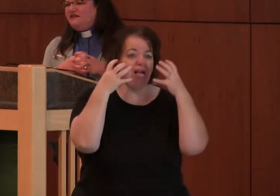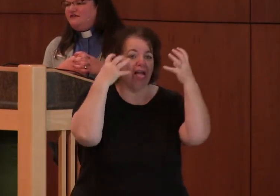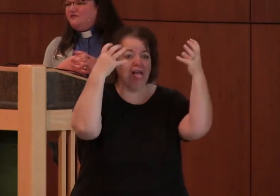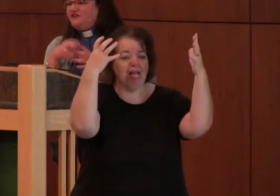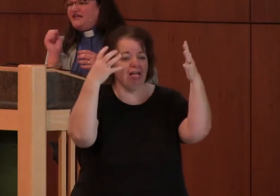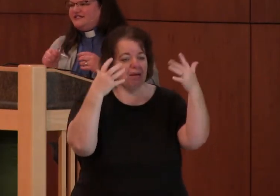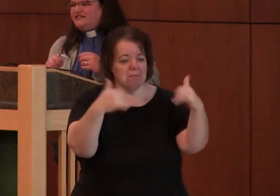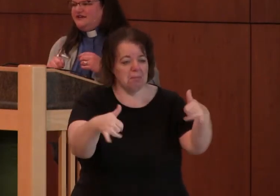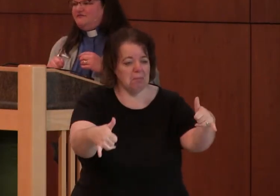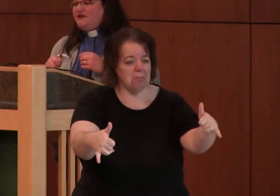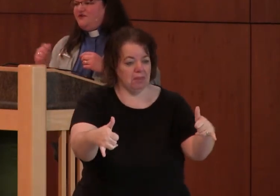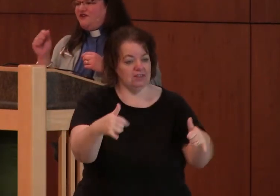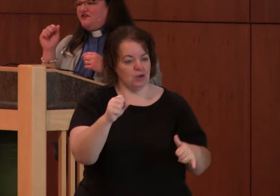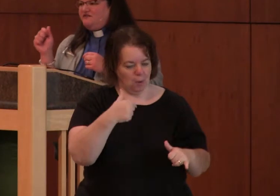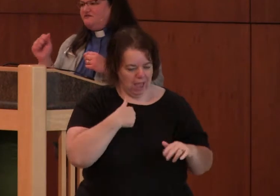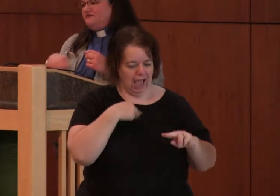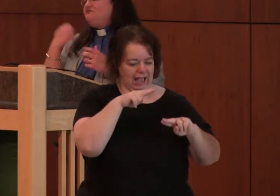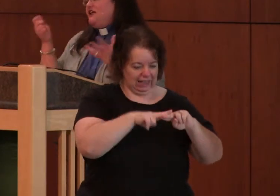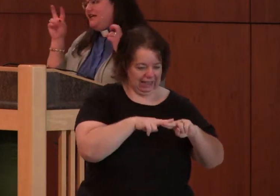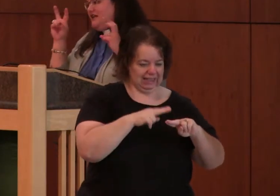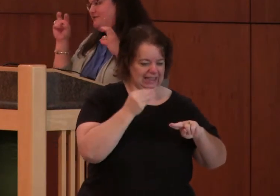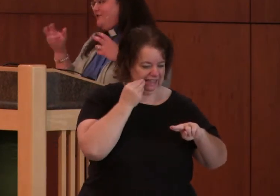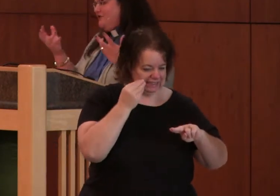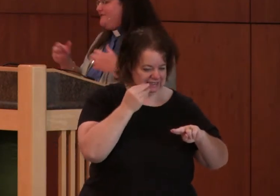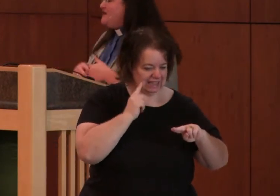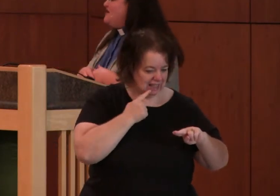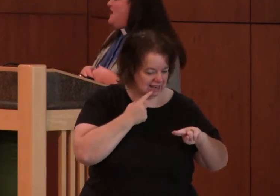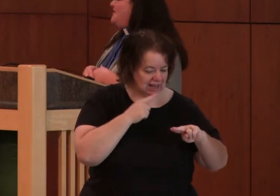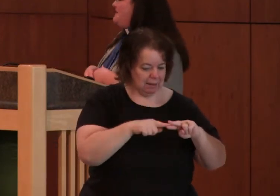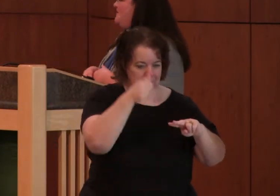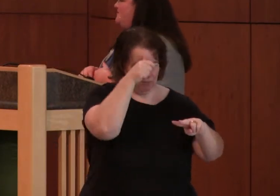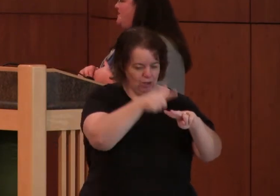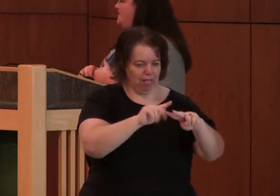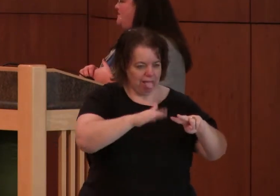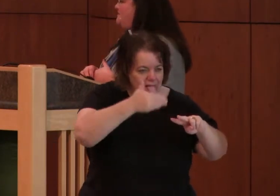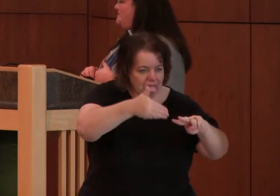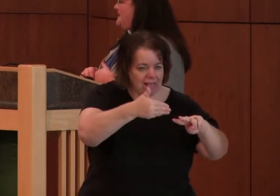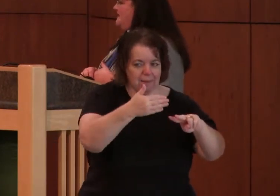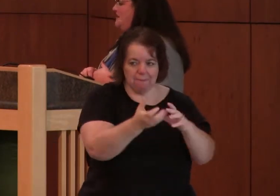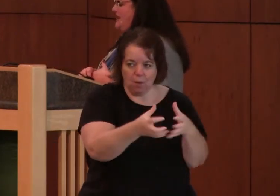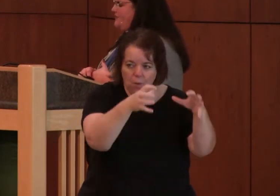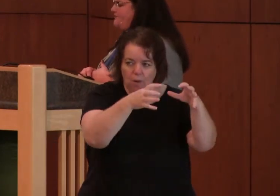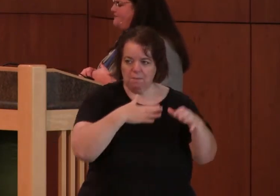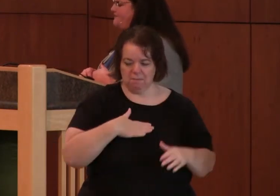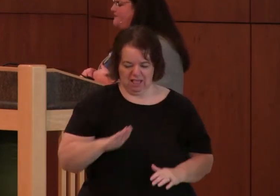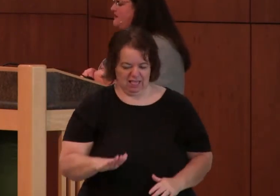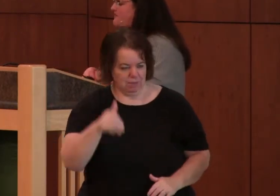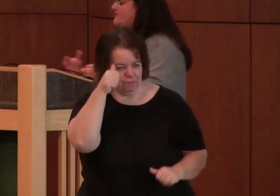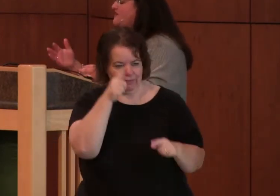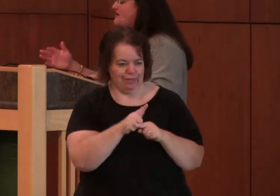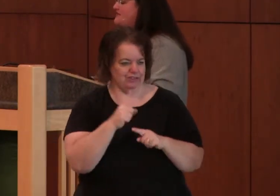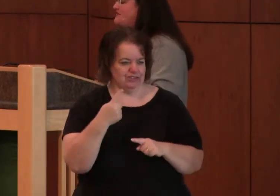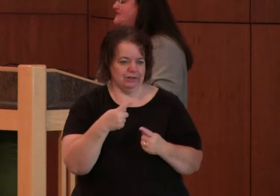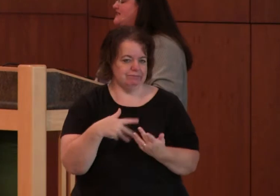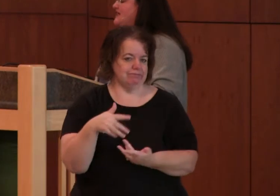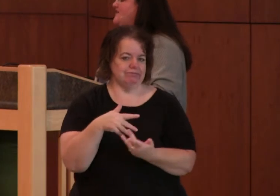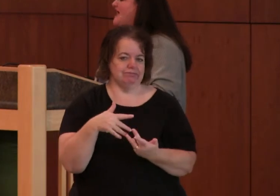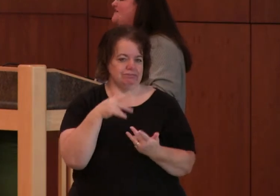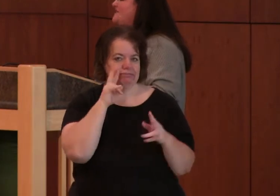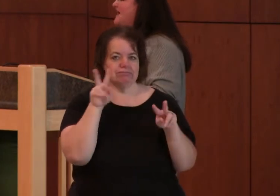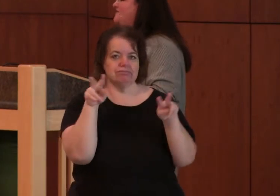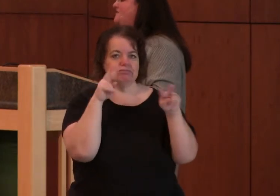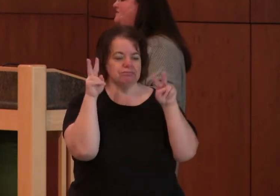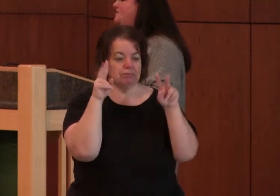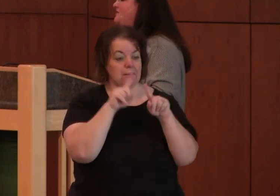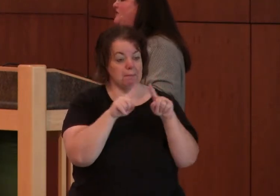So you had me putting the kisses in, my brother cleaning the bowl, and then my little brother who just kind of hung out. But the thing was, at